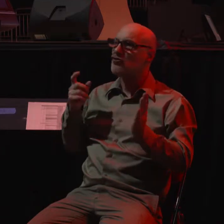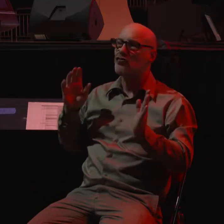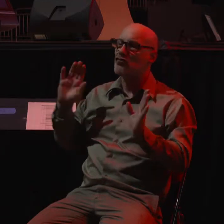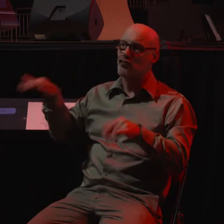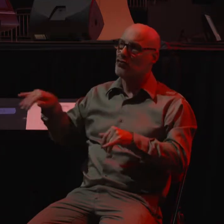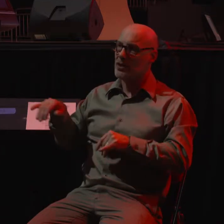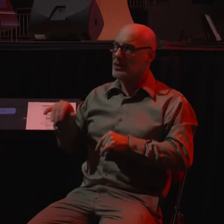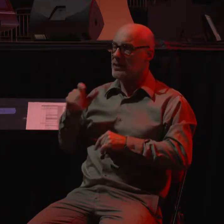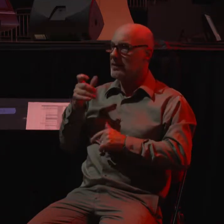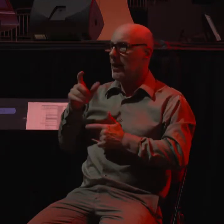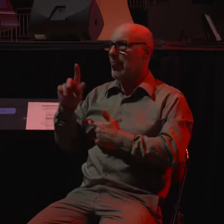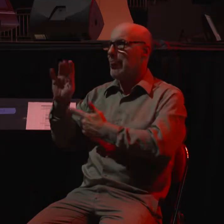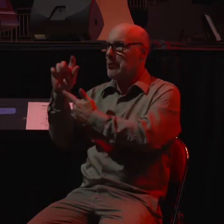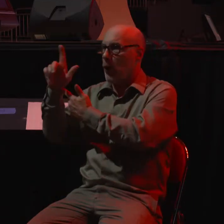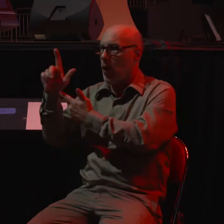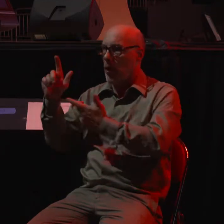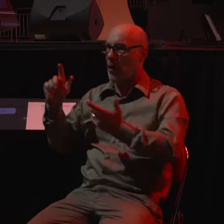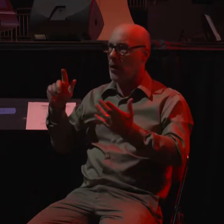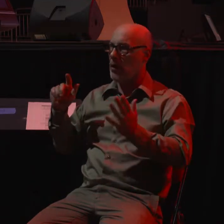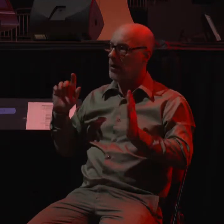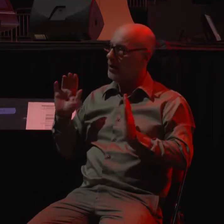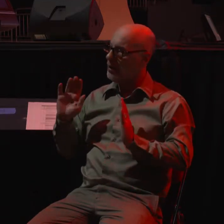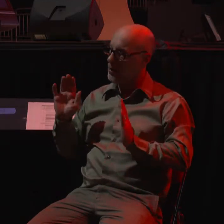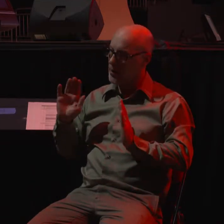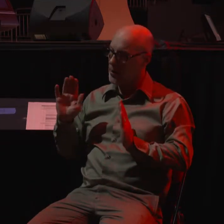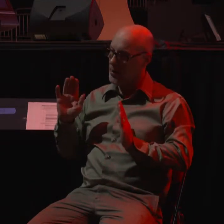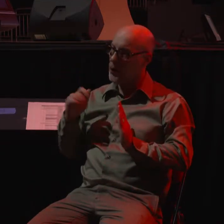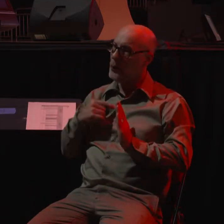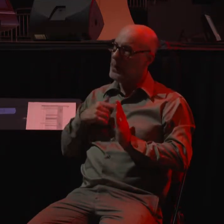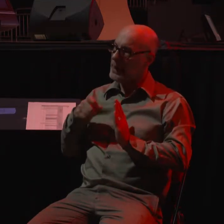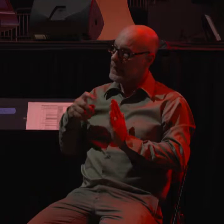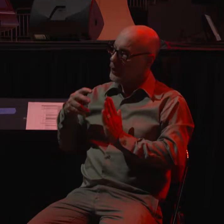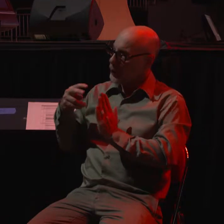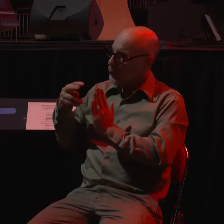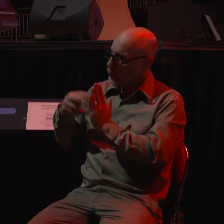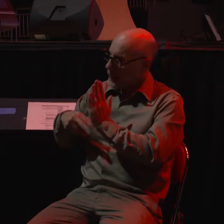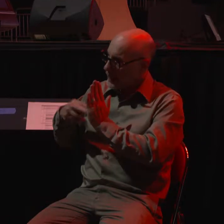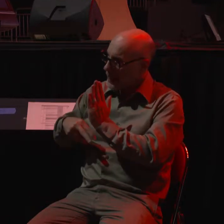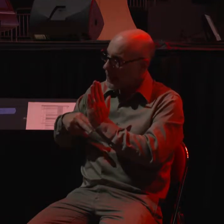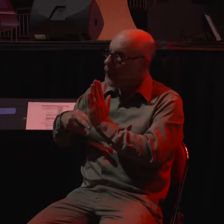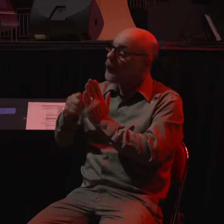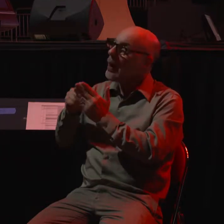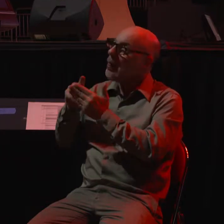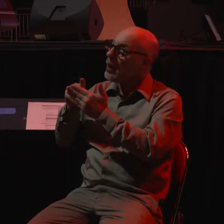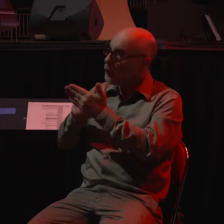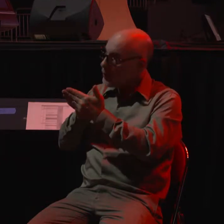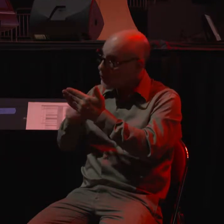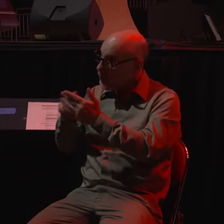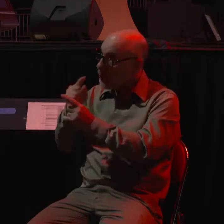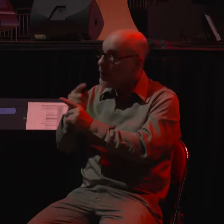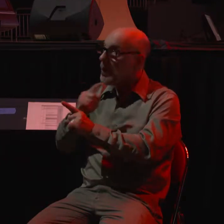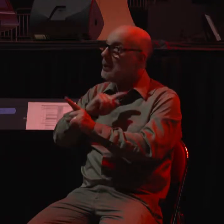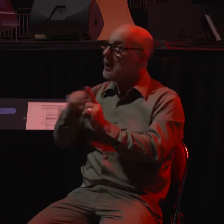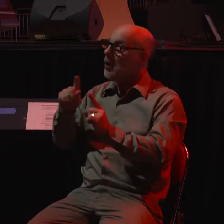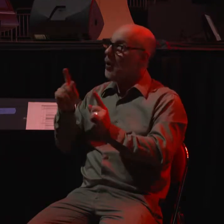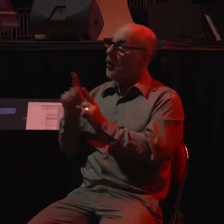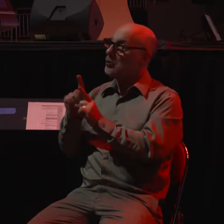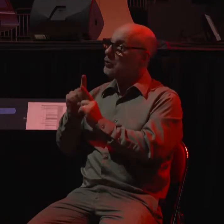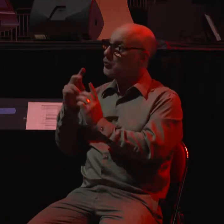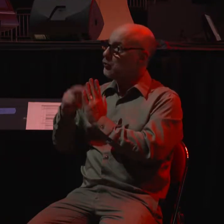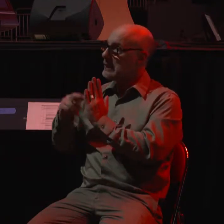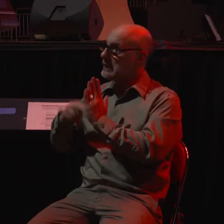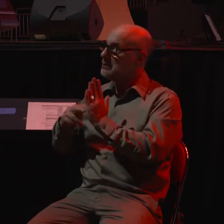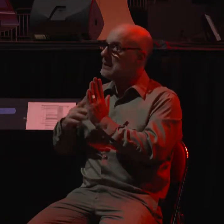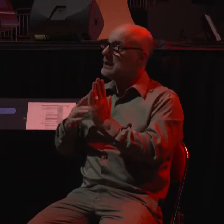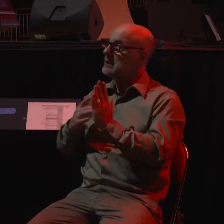responsibility to read individuals sympathetically as well as critically. Read them sympathetically with the James 1:19 vision we've